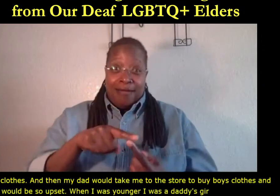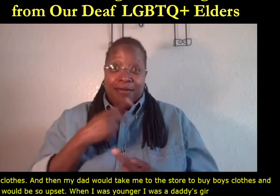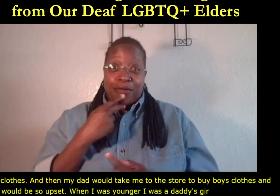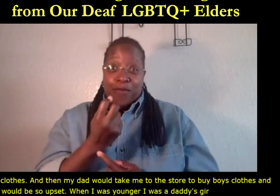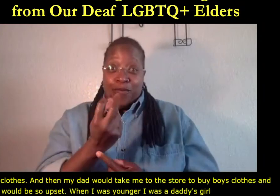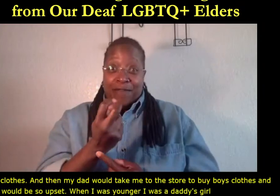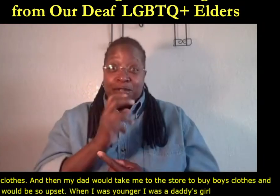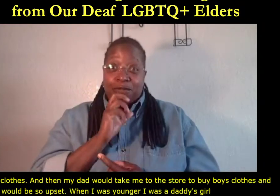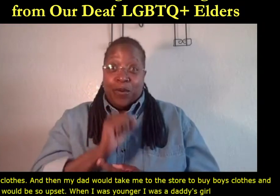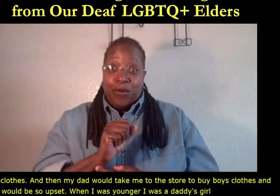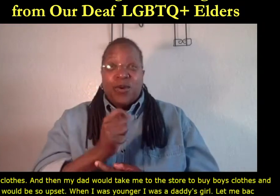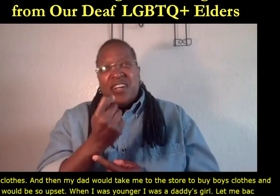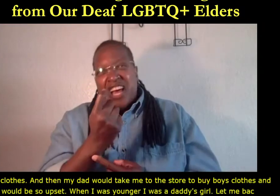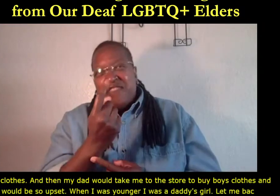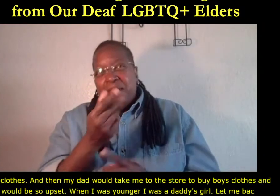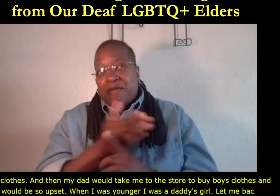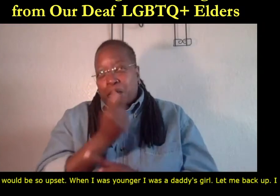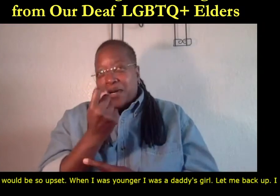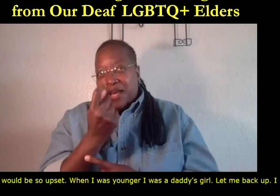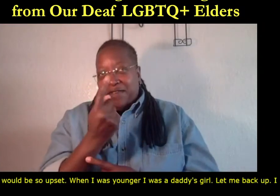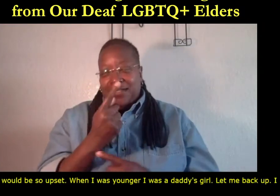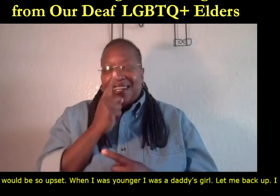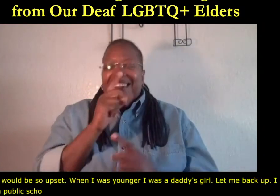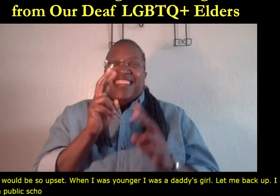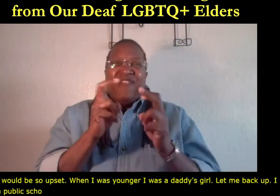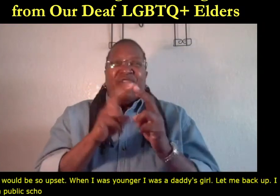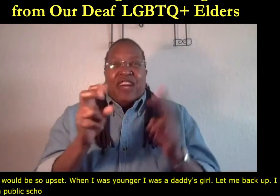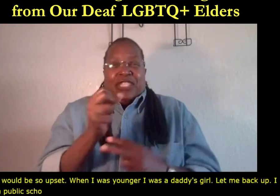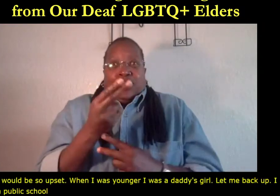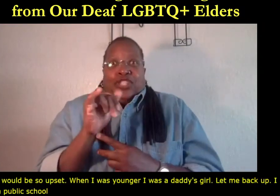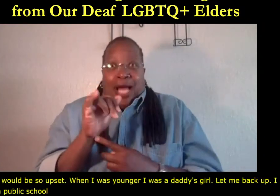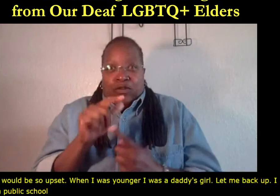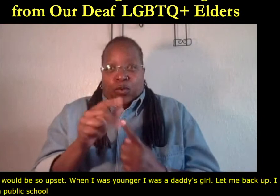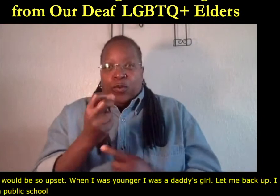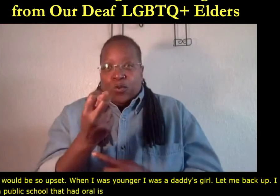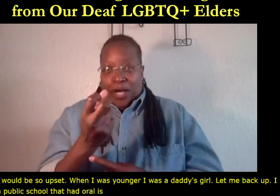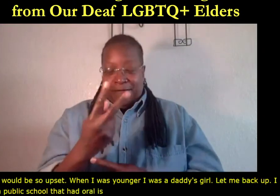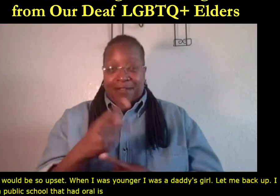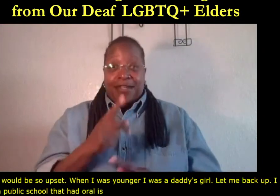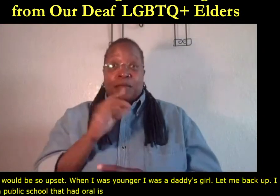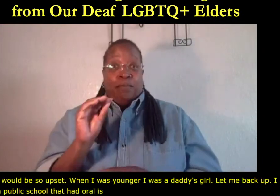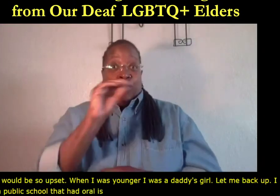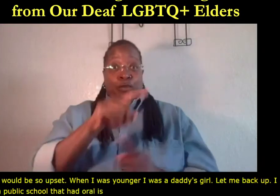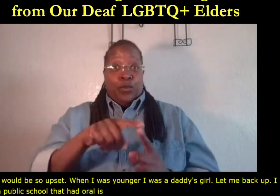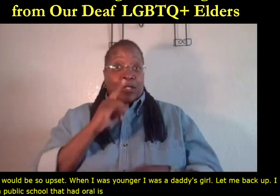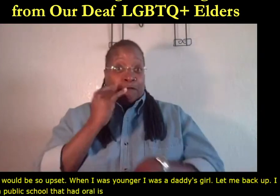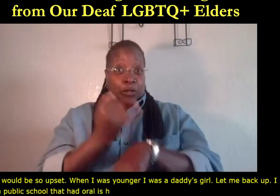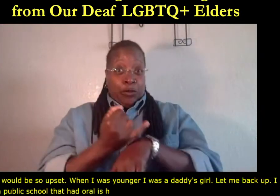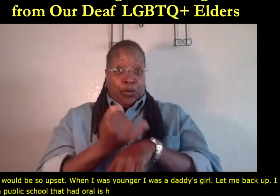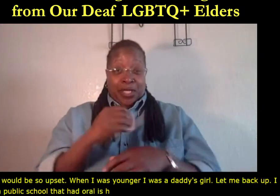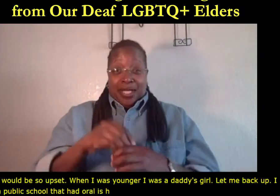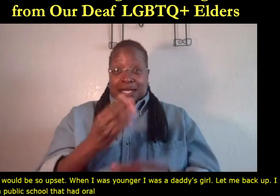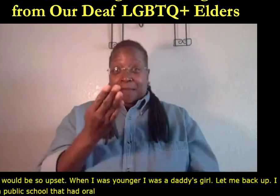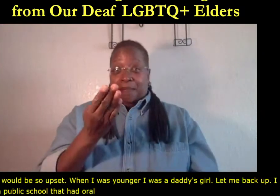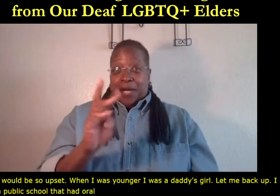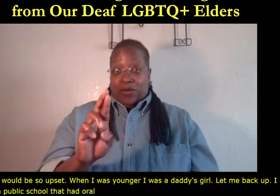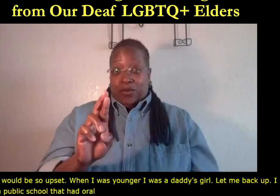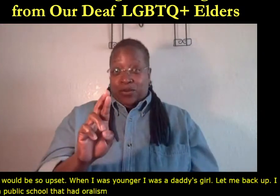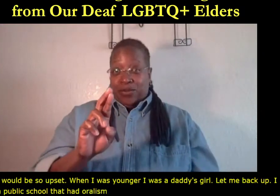in louisiana i was about 11 or 12 years old um almost 12 years old